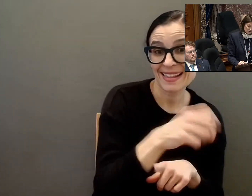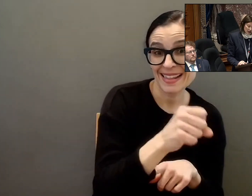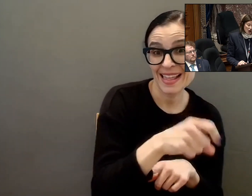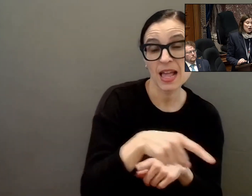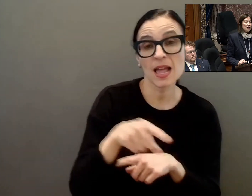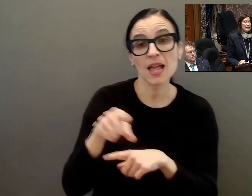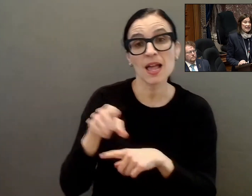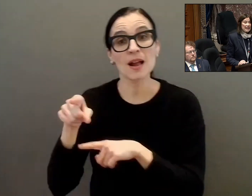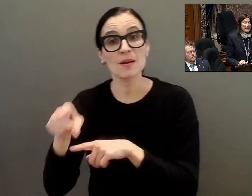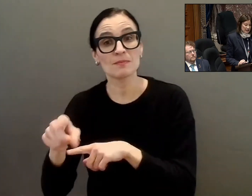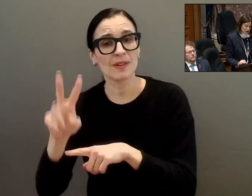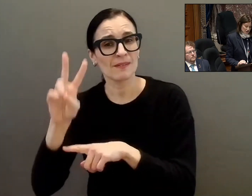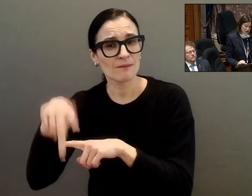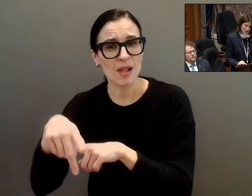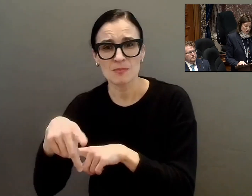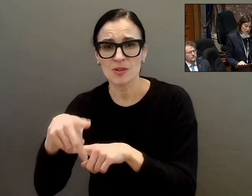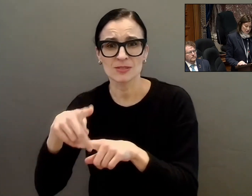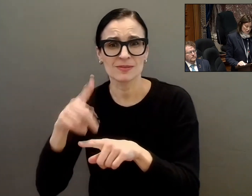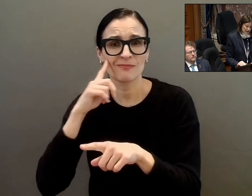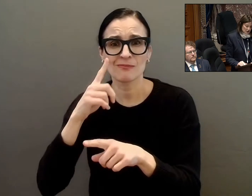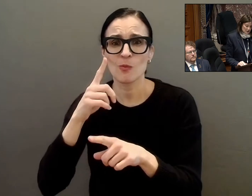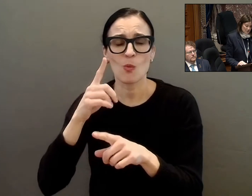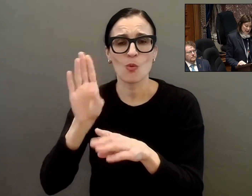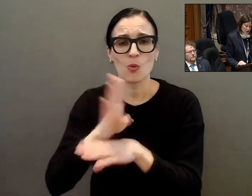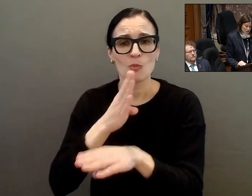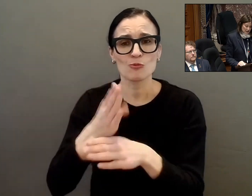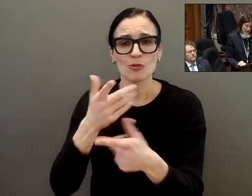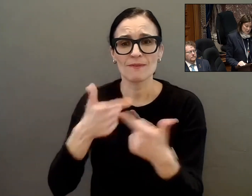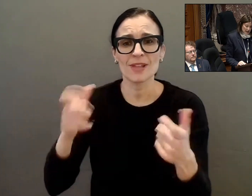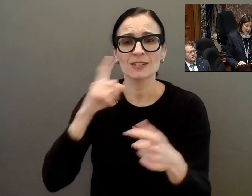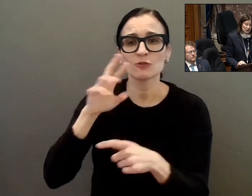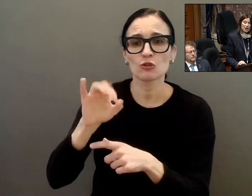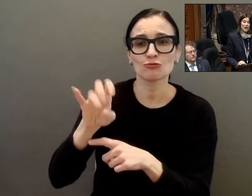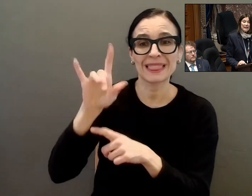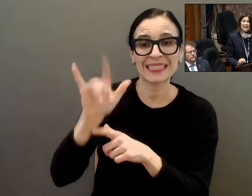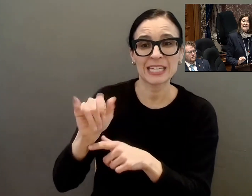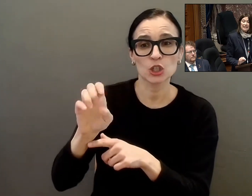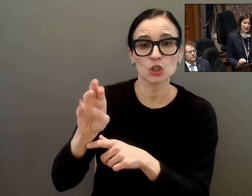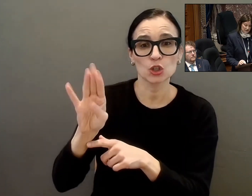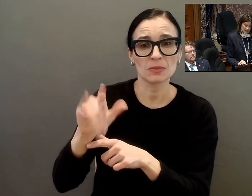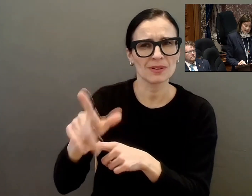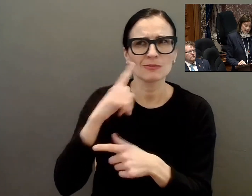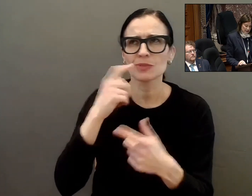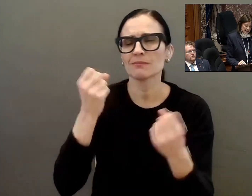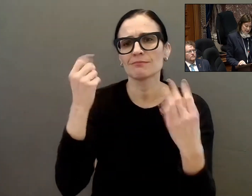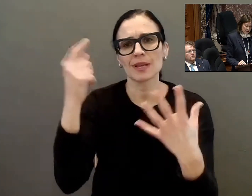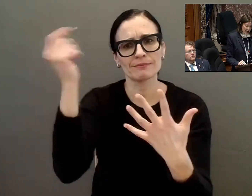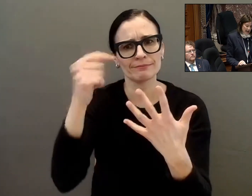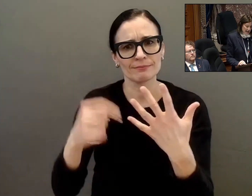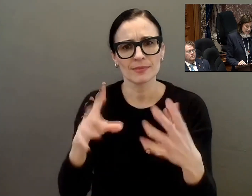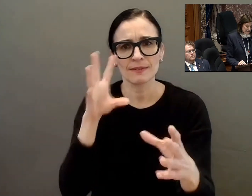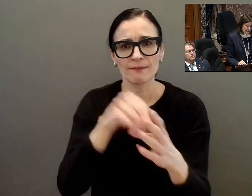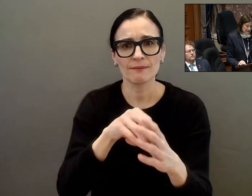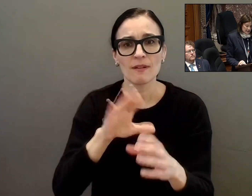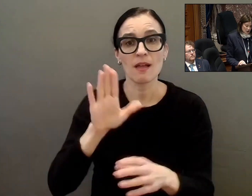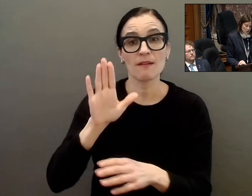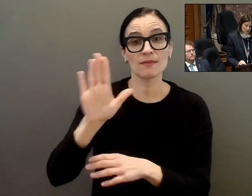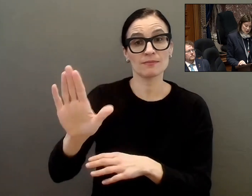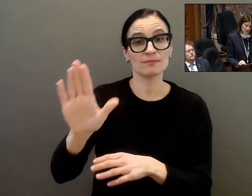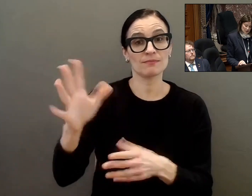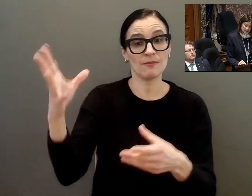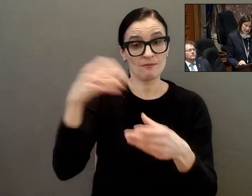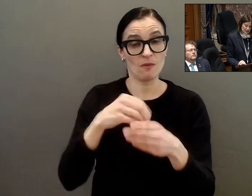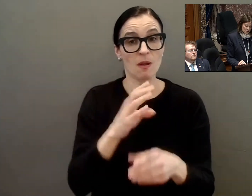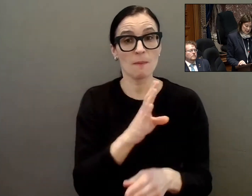talent. Currently, he serves on the Board of Directors of the Vancouver Club, chairing its Governance Committee, and leads his